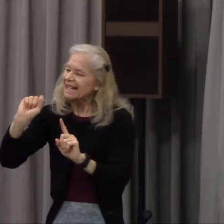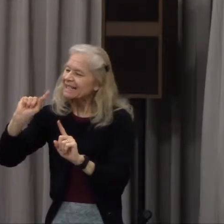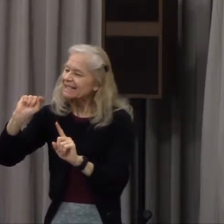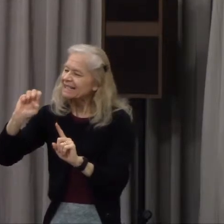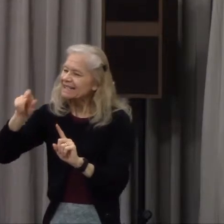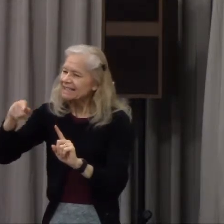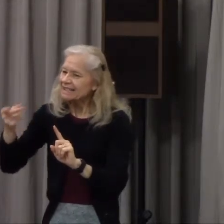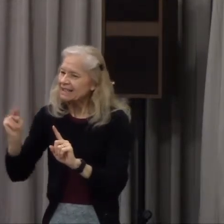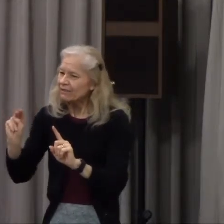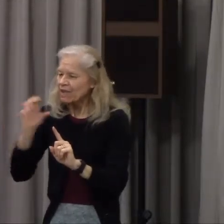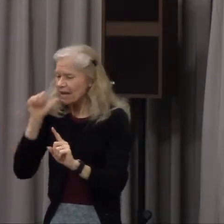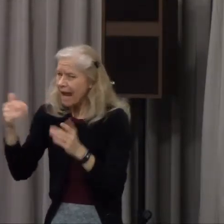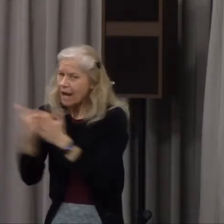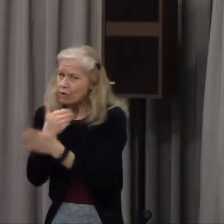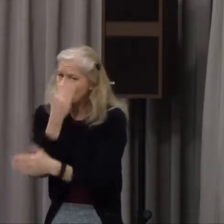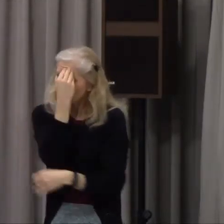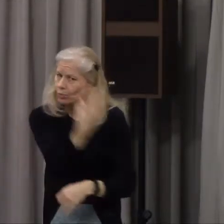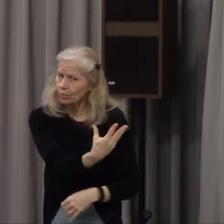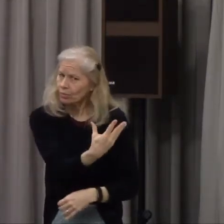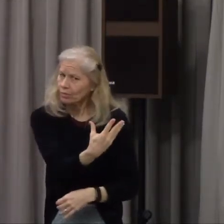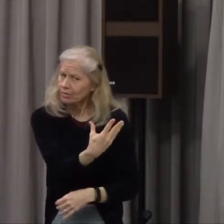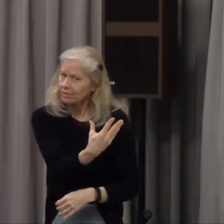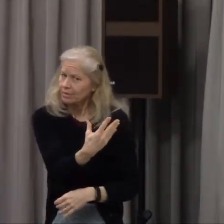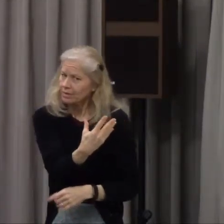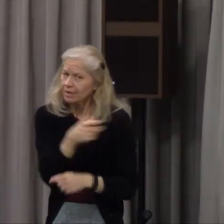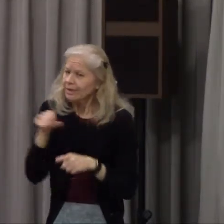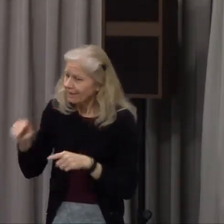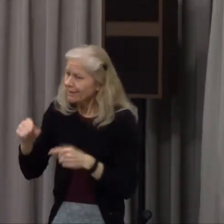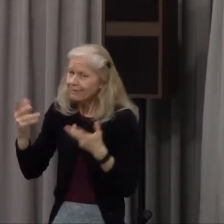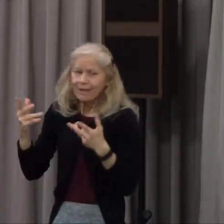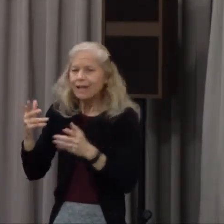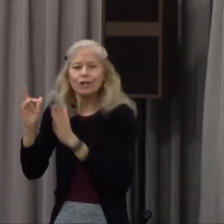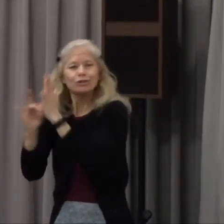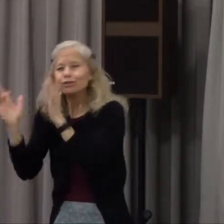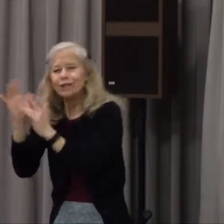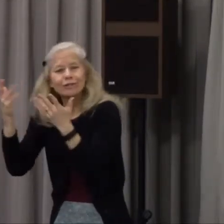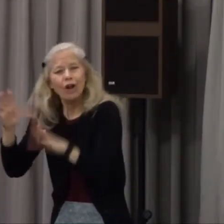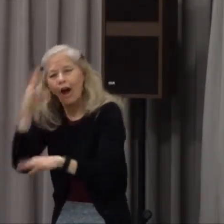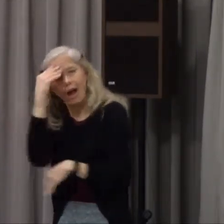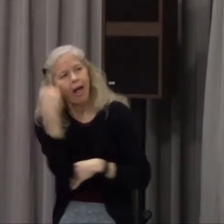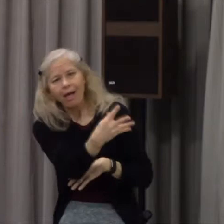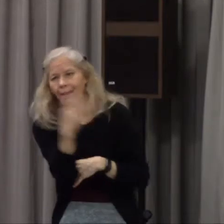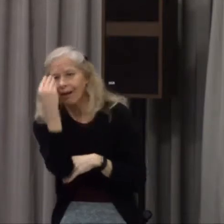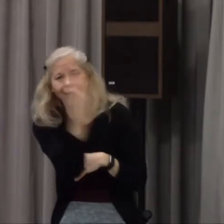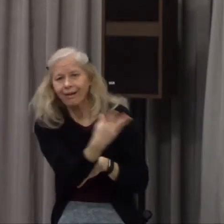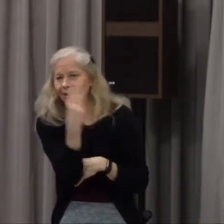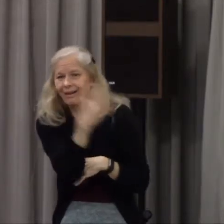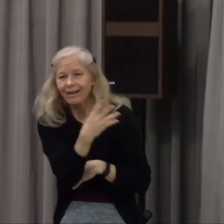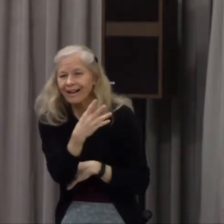them what the Lord Jesus had already preached to them. That was a repeat sermon, so to